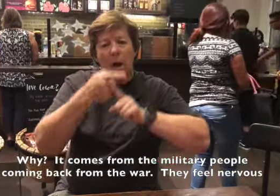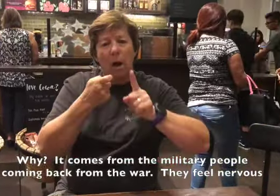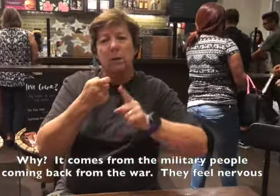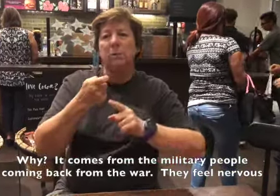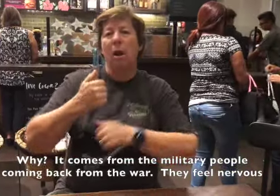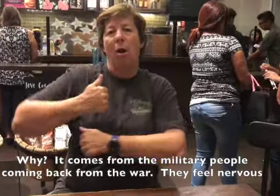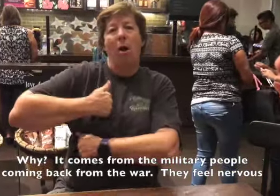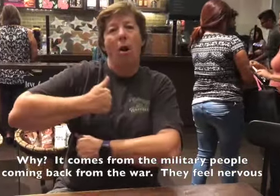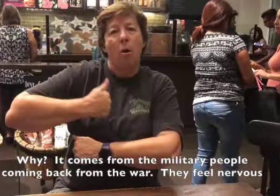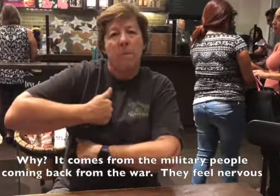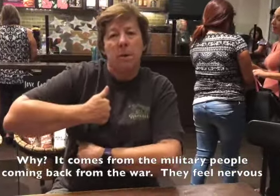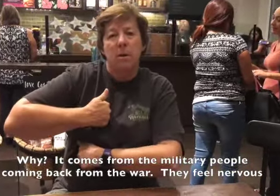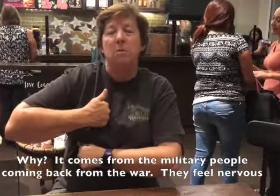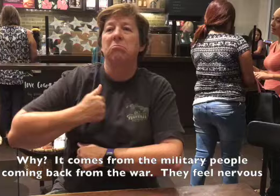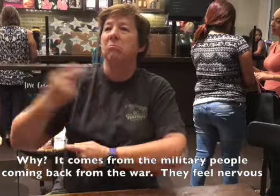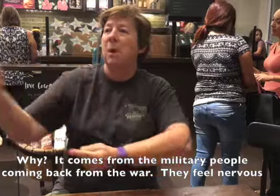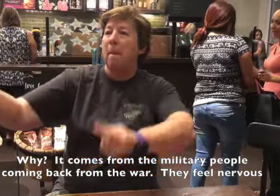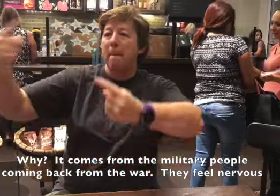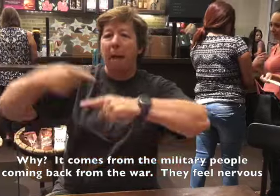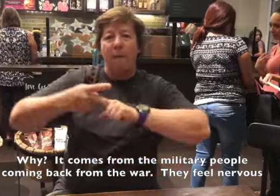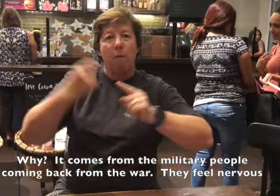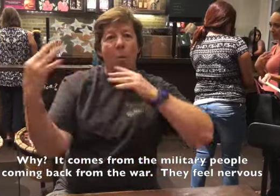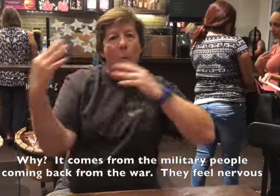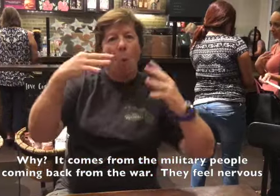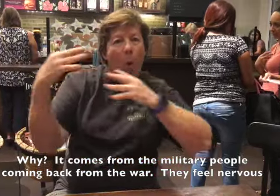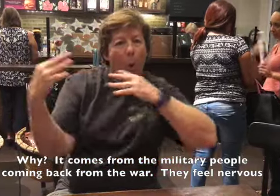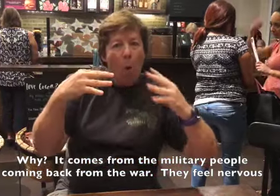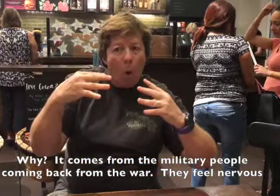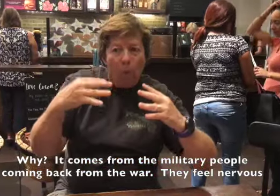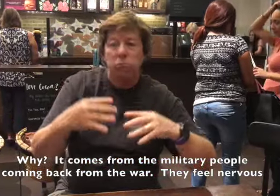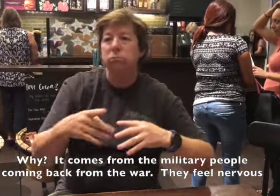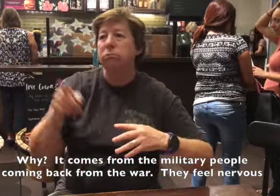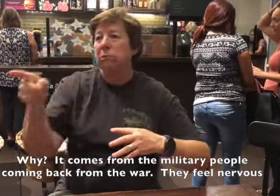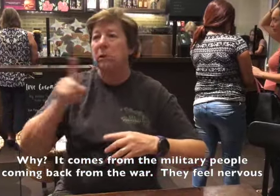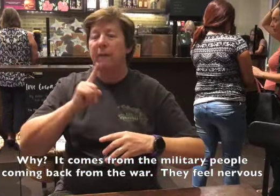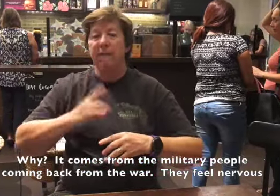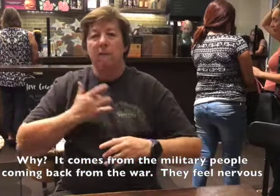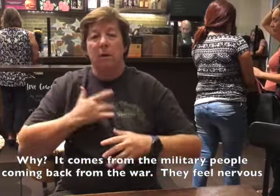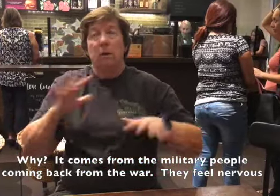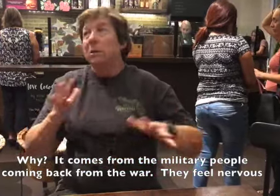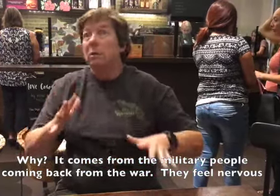Why? Because it comes from the military people coming back from the war. They feel nervous.